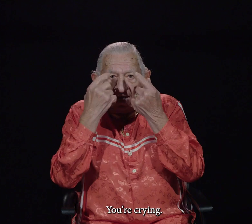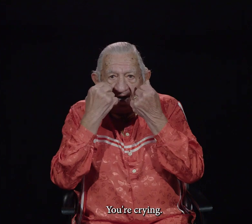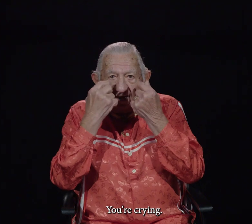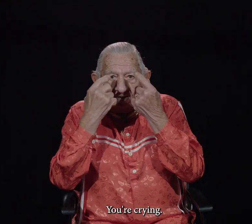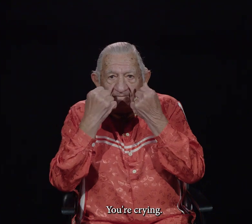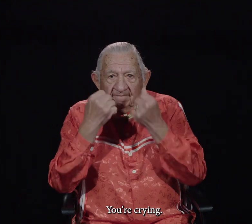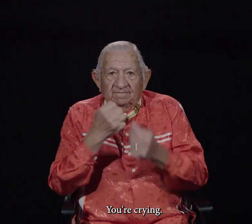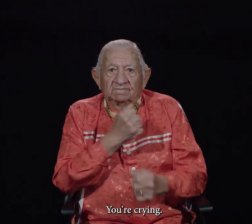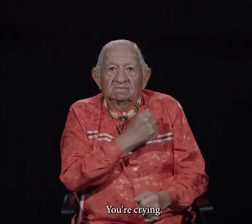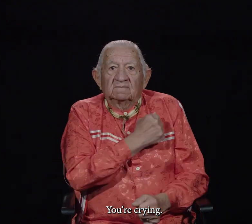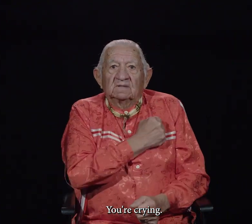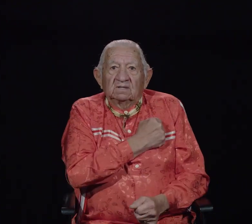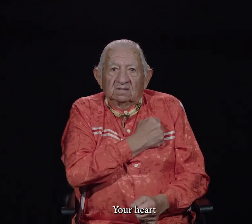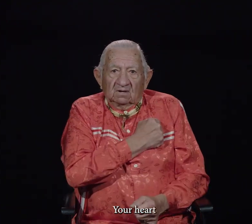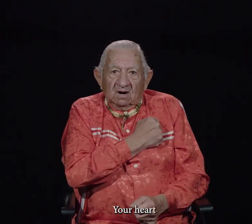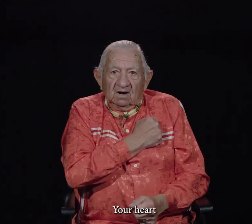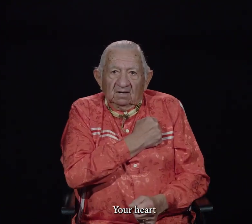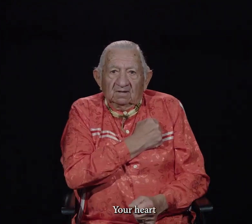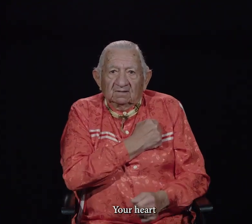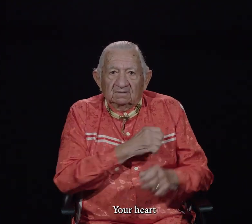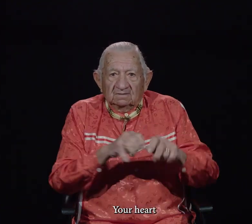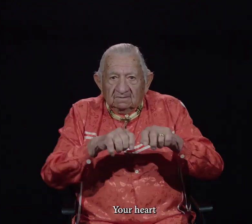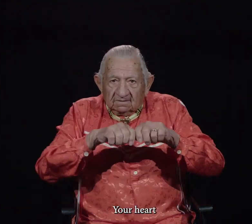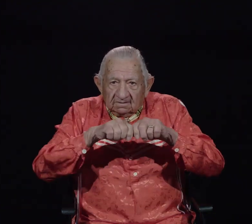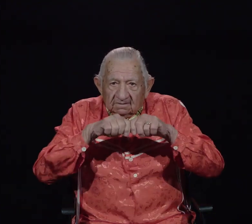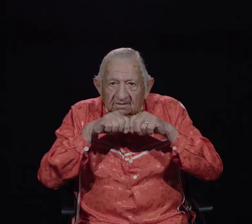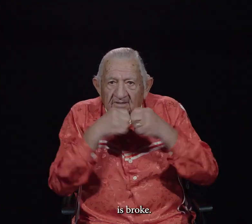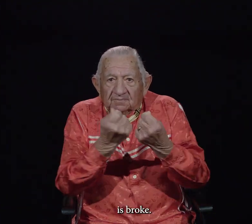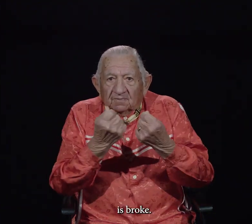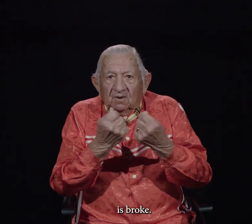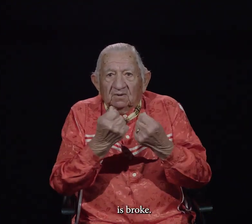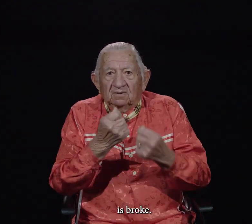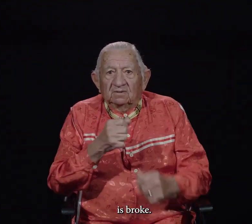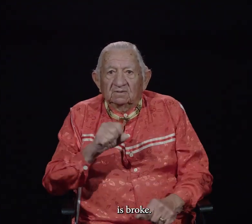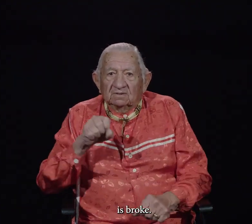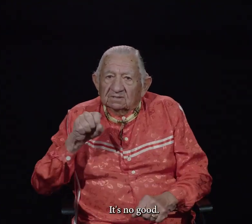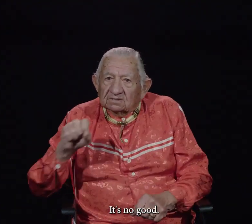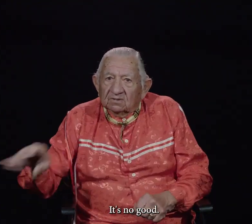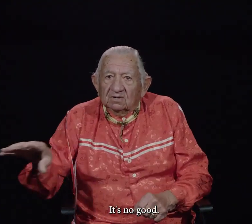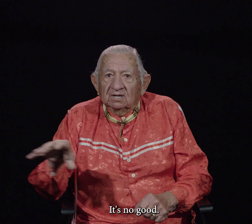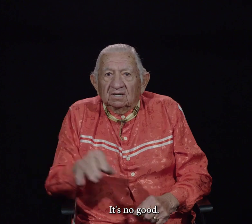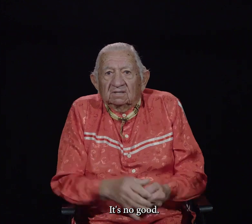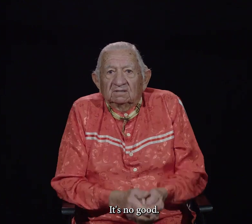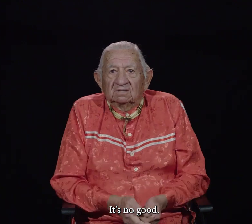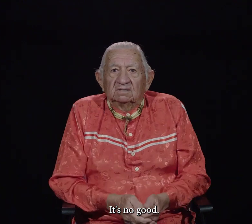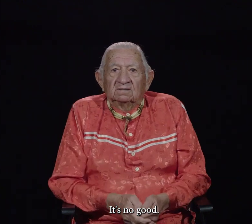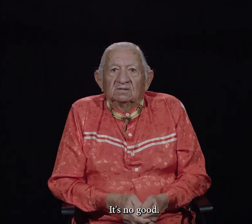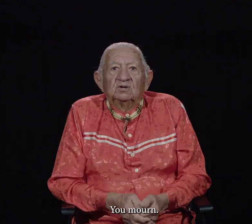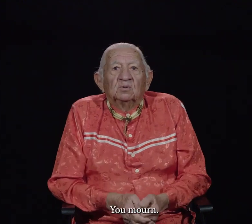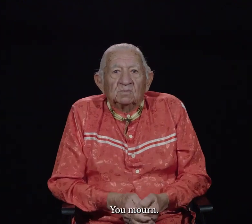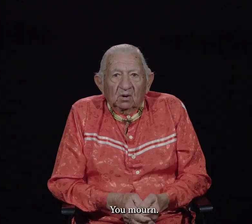crying. Your heart is broke. It's no good. You mourn.